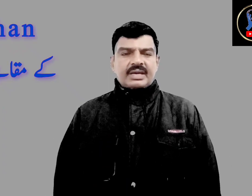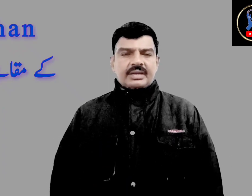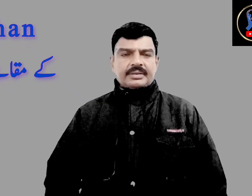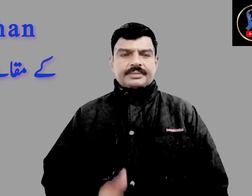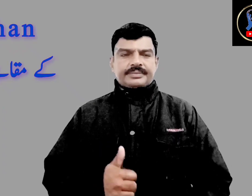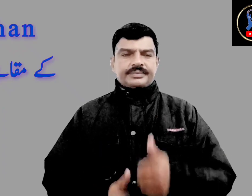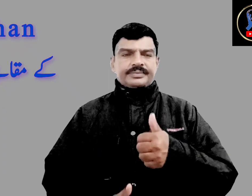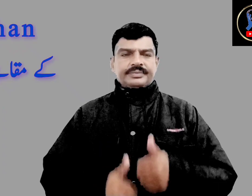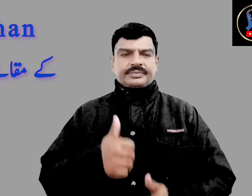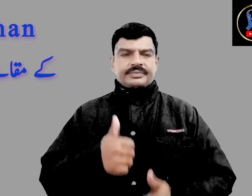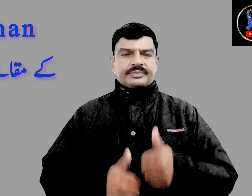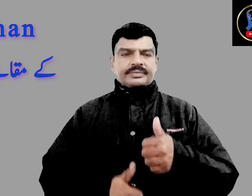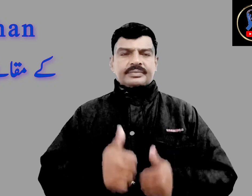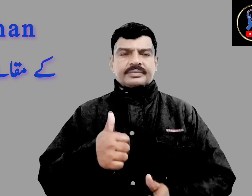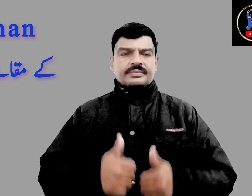then,